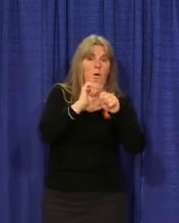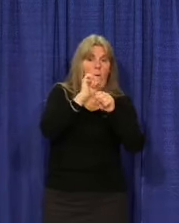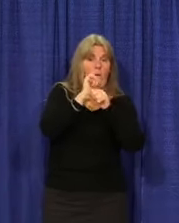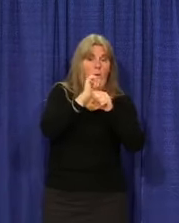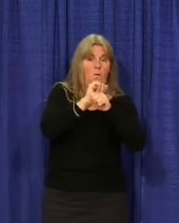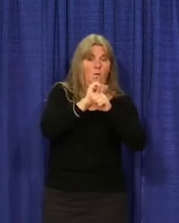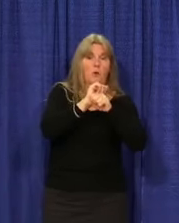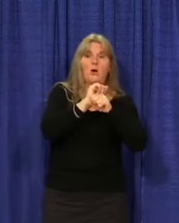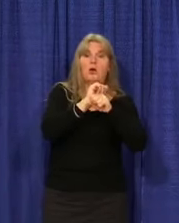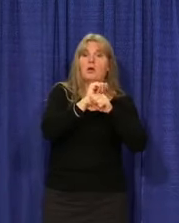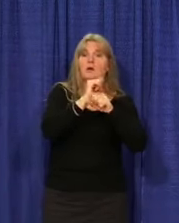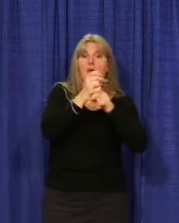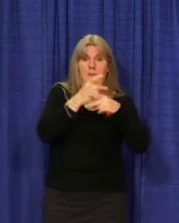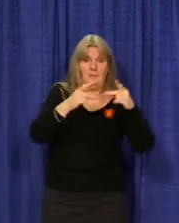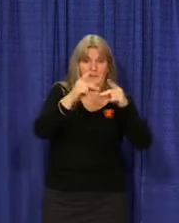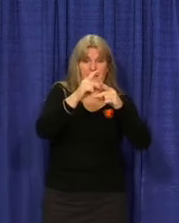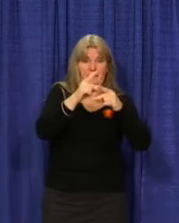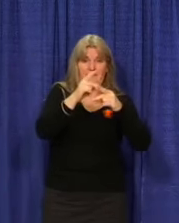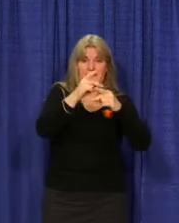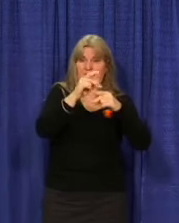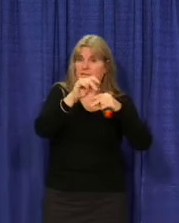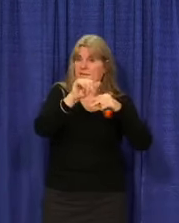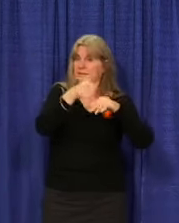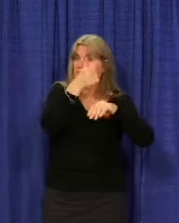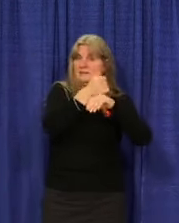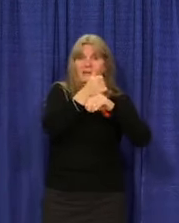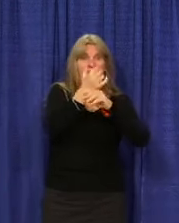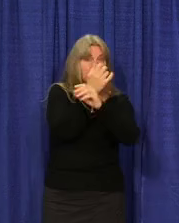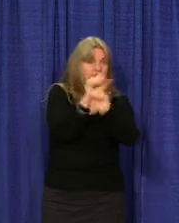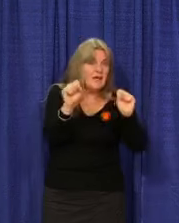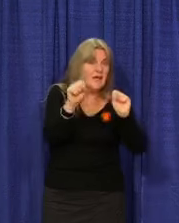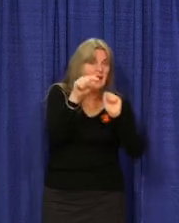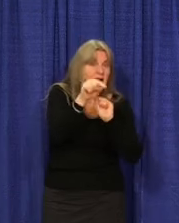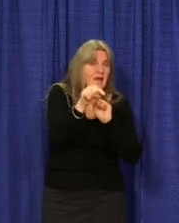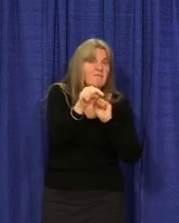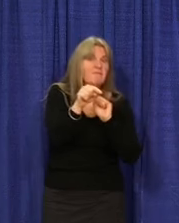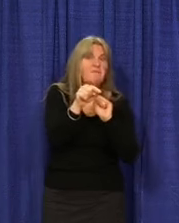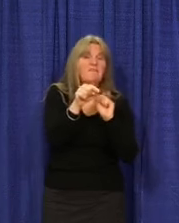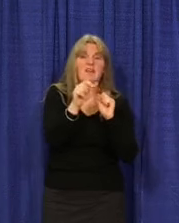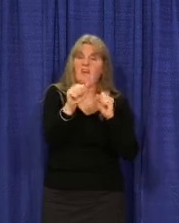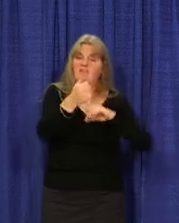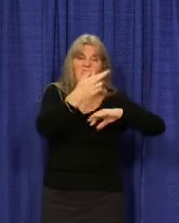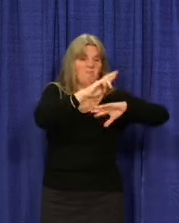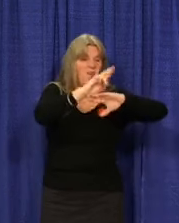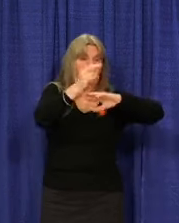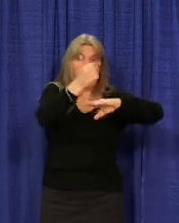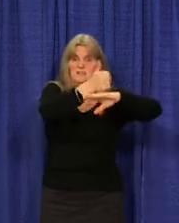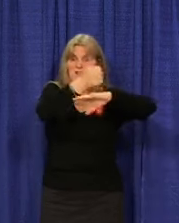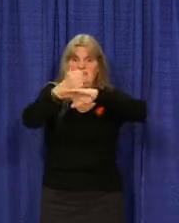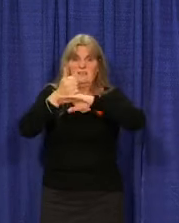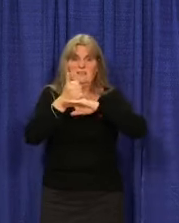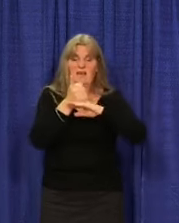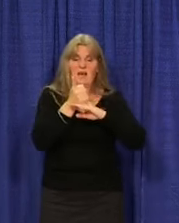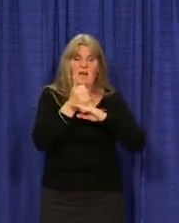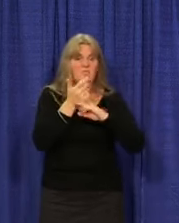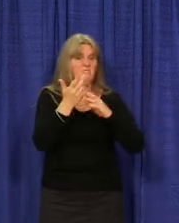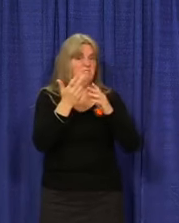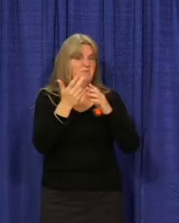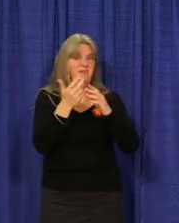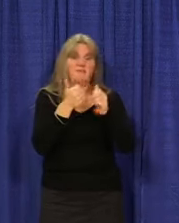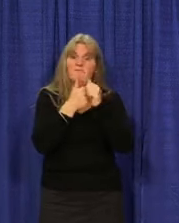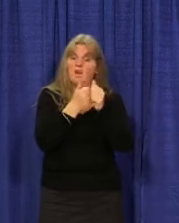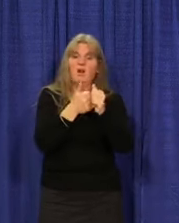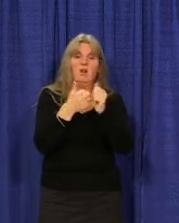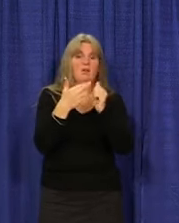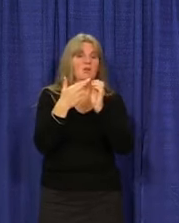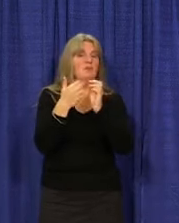place? Was there a natural contact, or was it a workplace that has everything set up, COVID protocols in place, so that